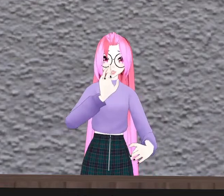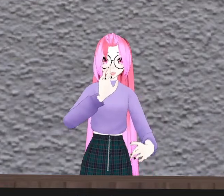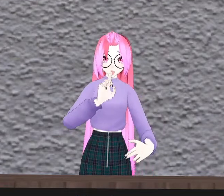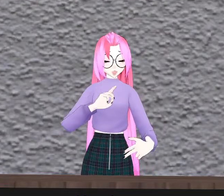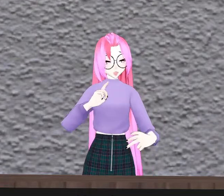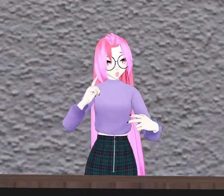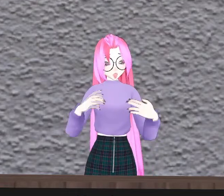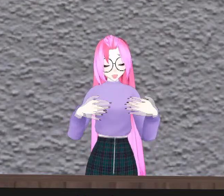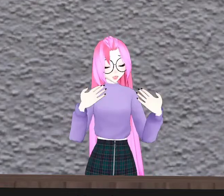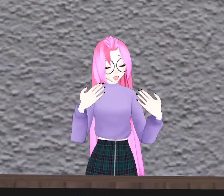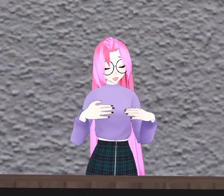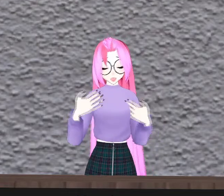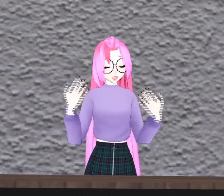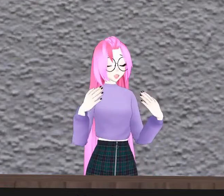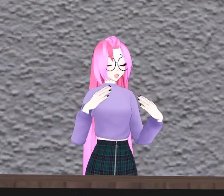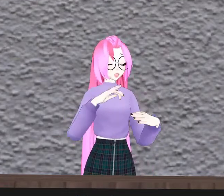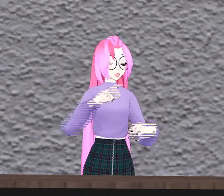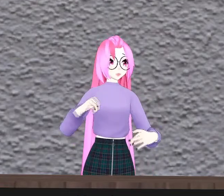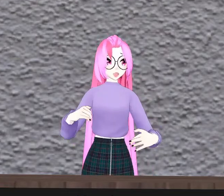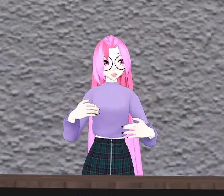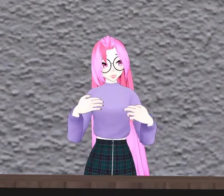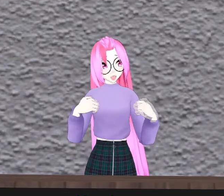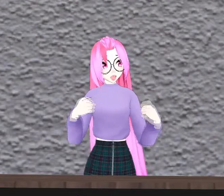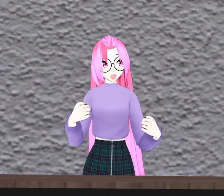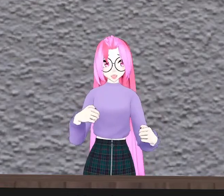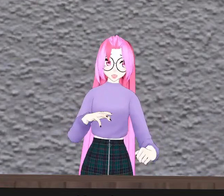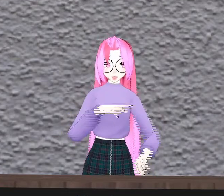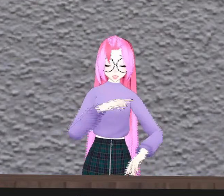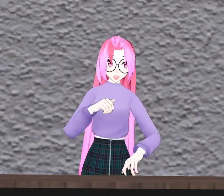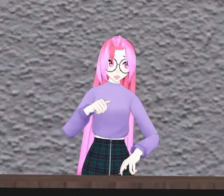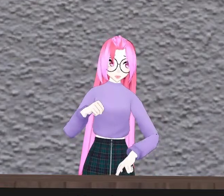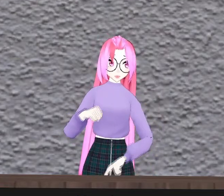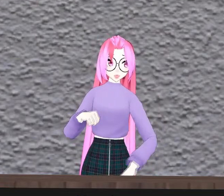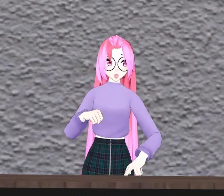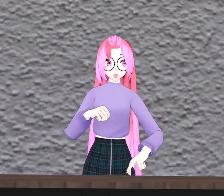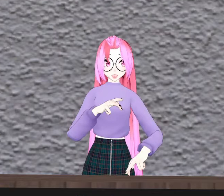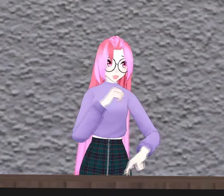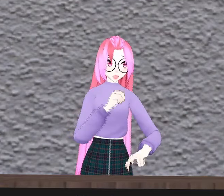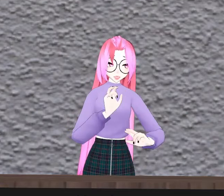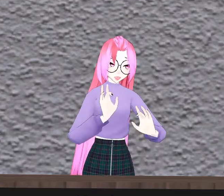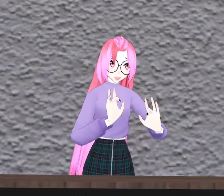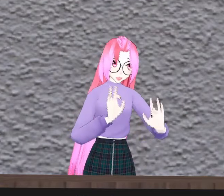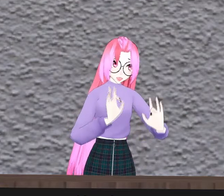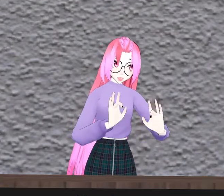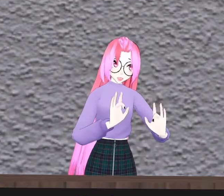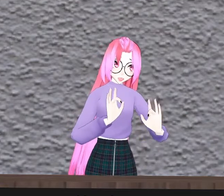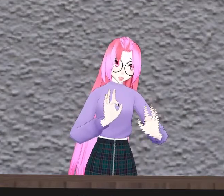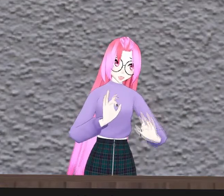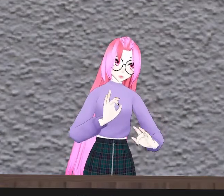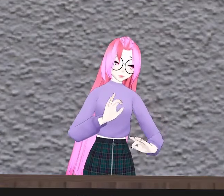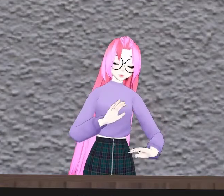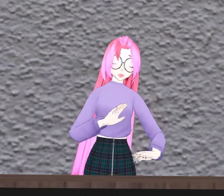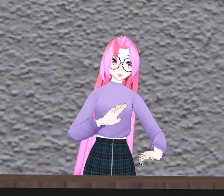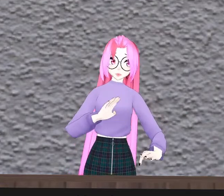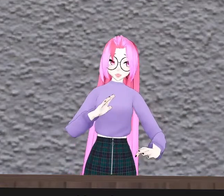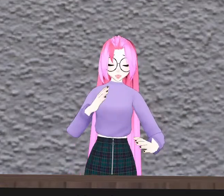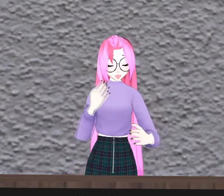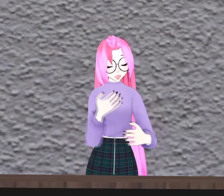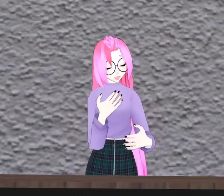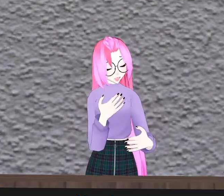people are very happy people and are strong and don't need somebody to pity them. And if anything, it's kind